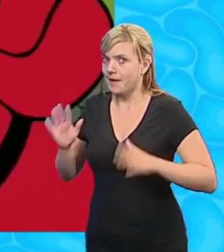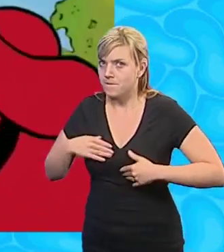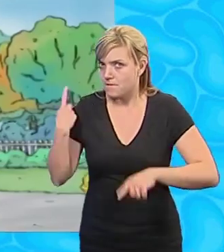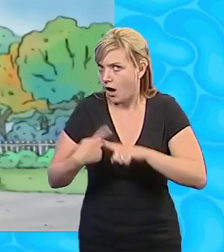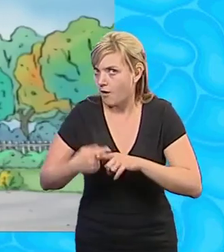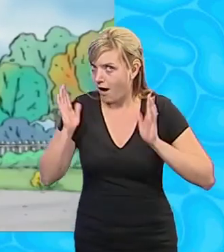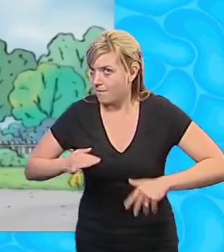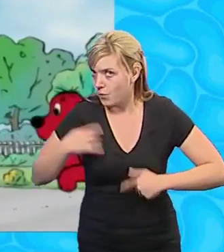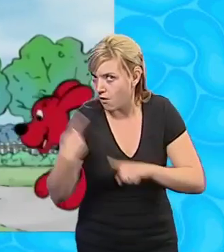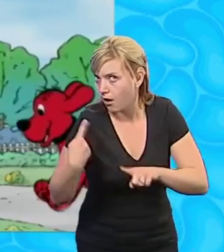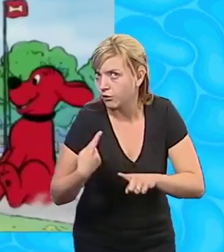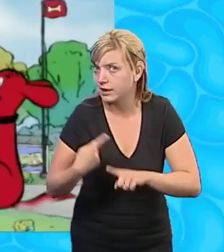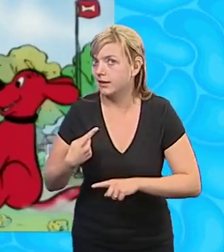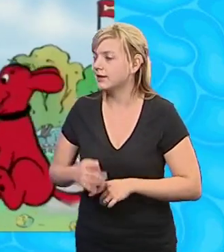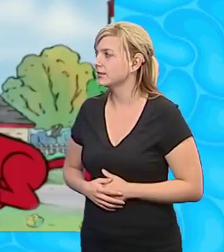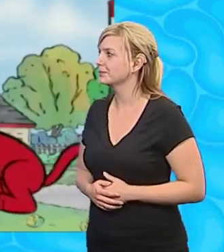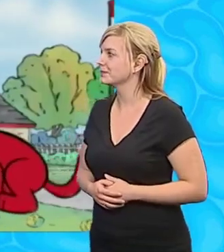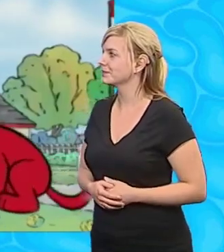Got to hurry!